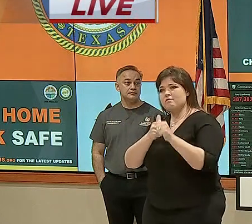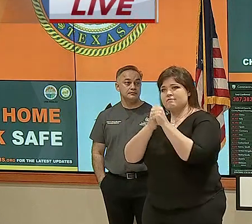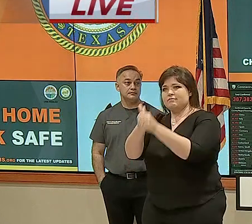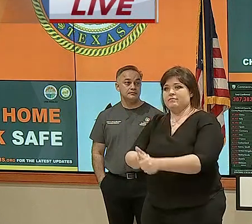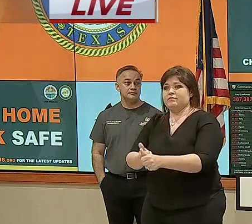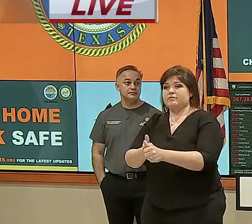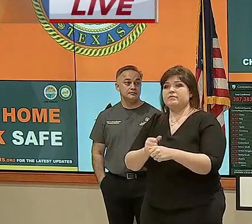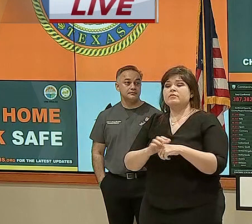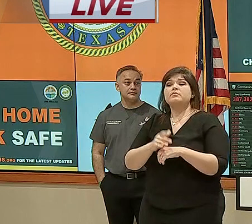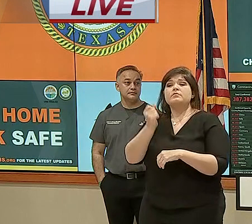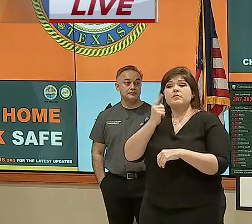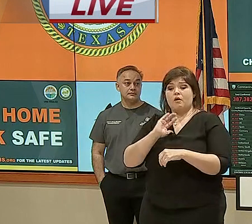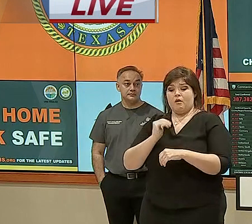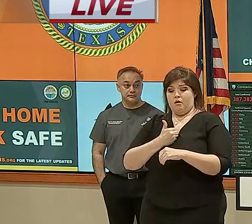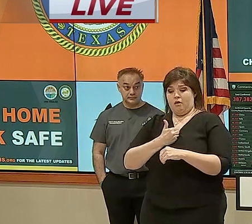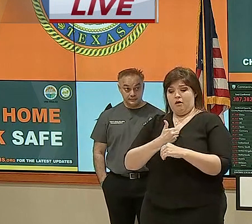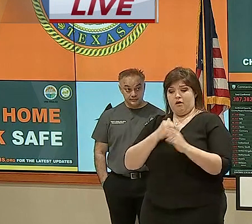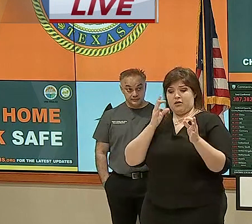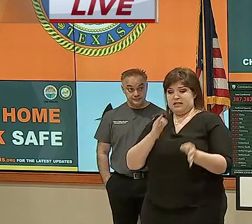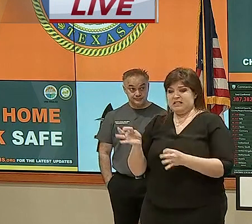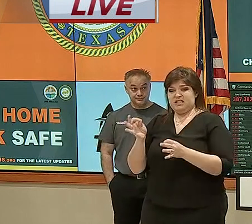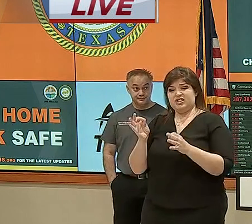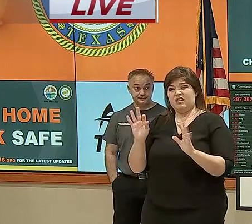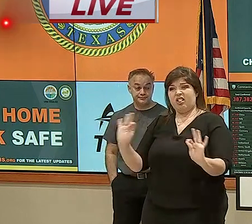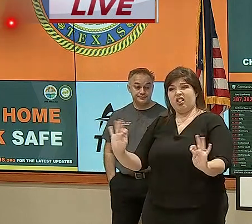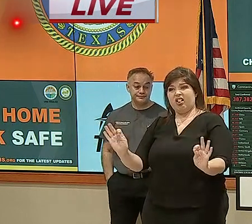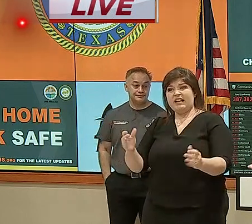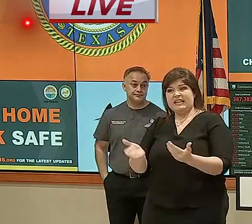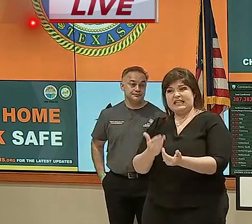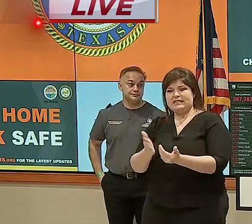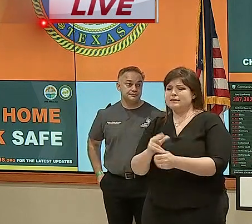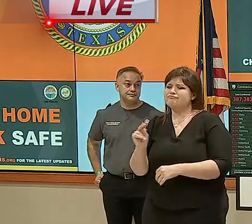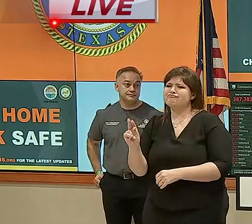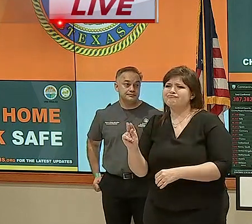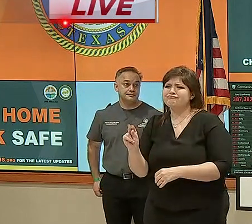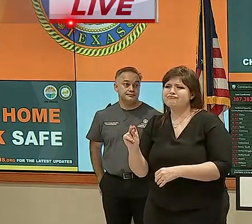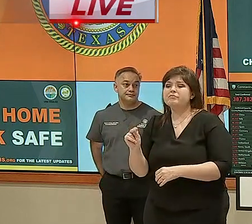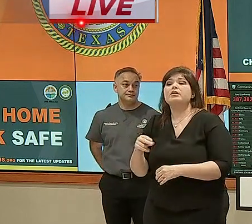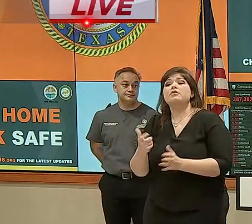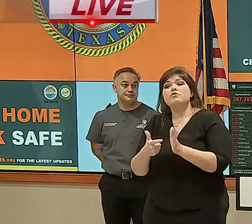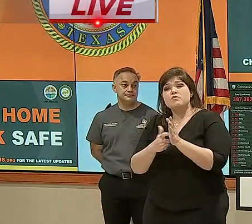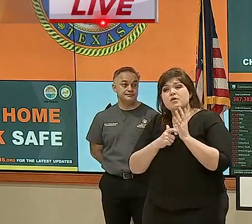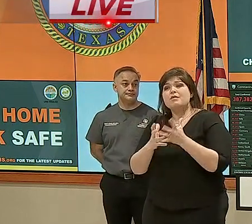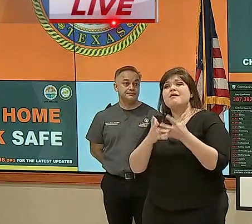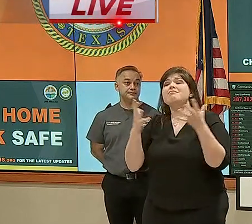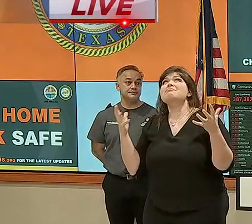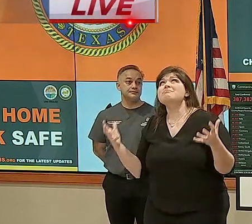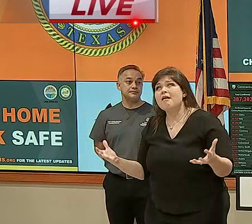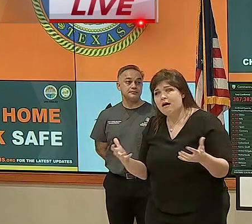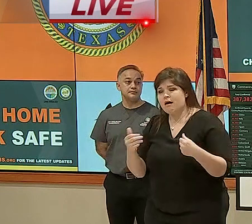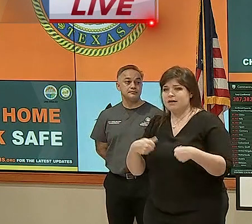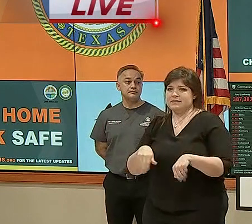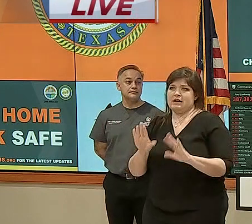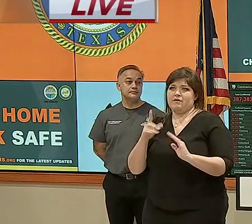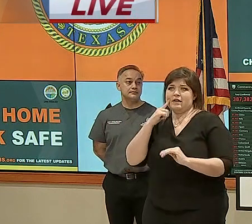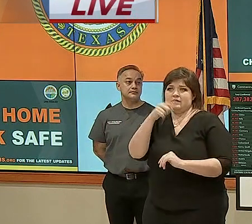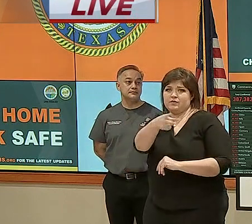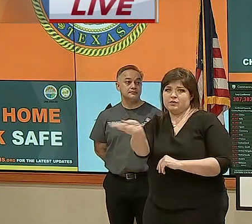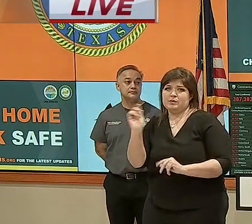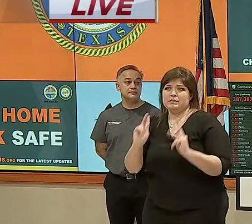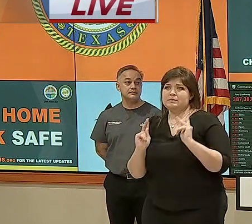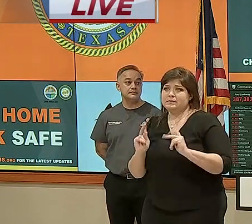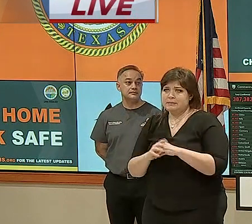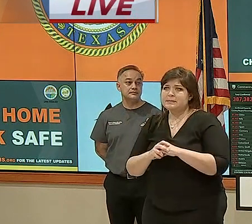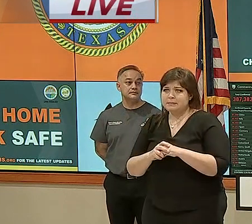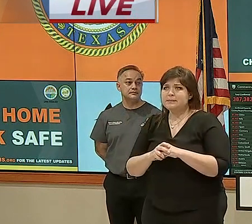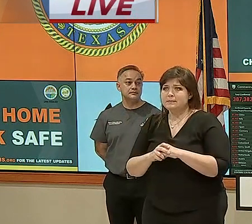that decision as a medical community. We don't come to that decision lightly. We recognize that it requires a great deal of sacrifice and that everybody really